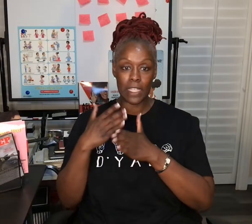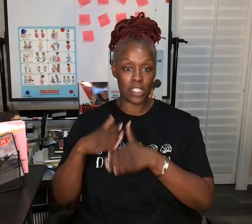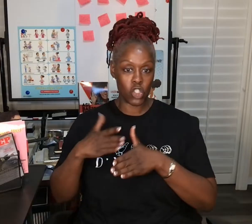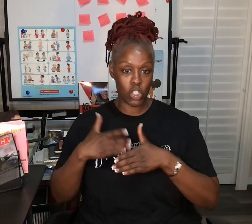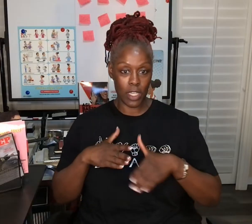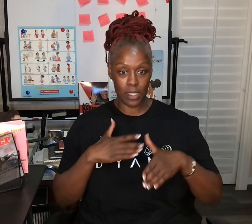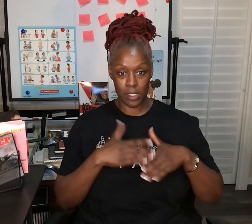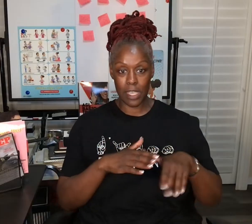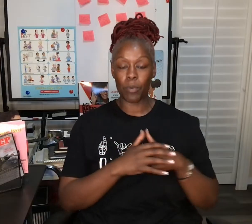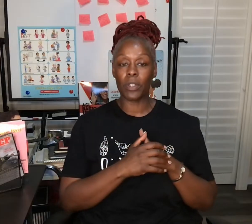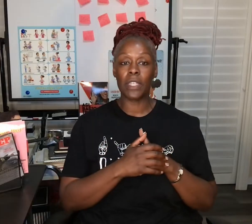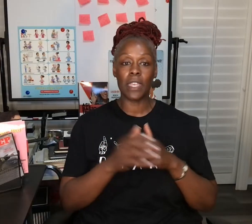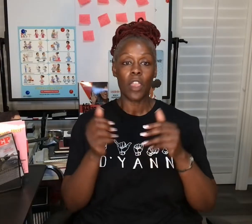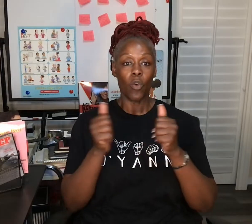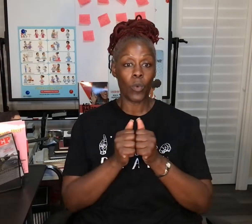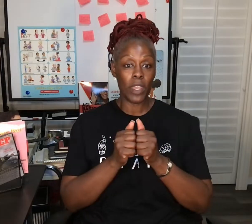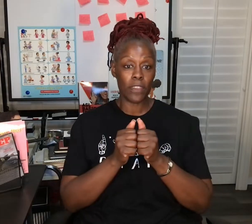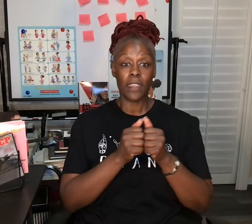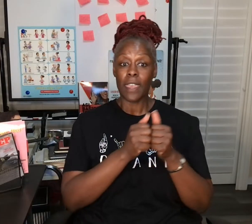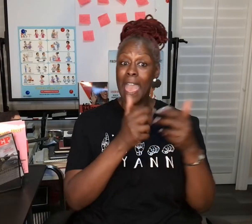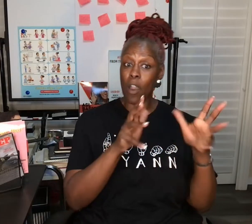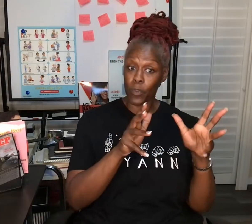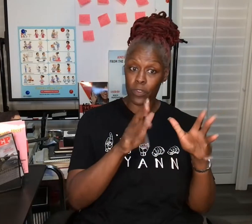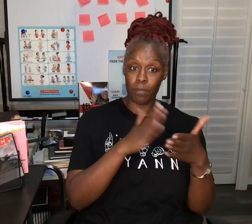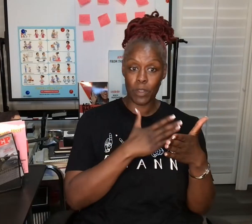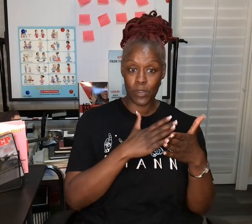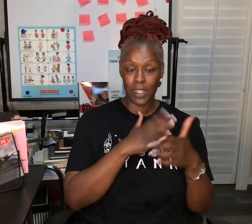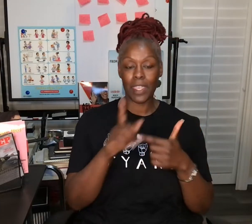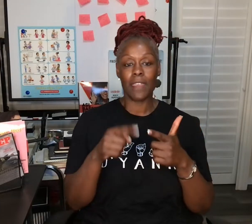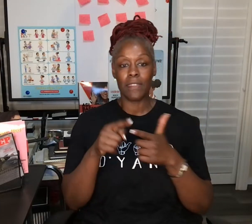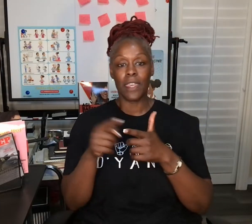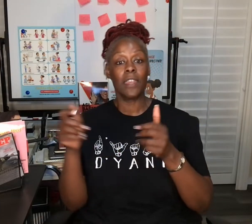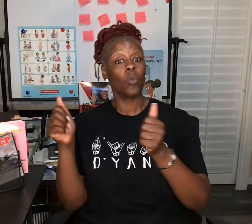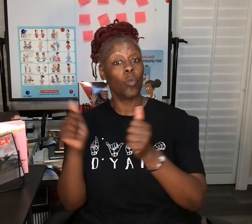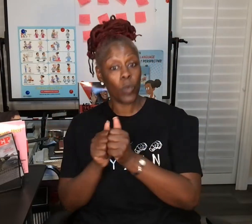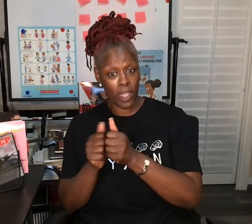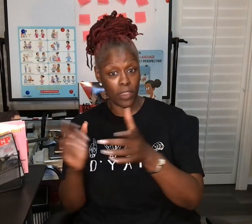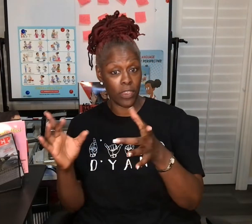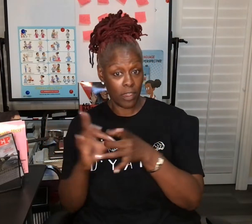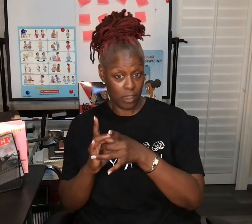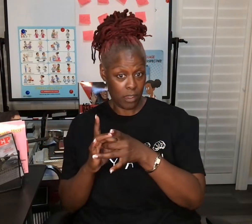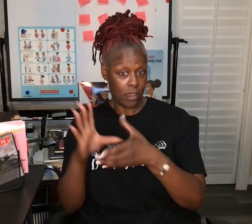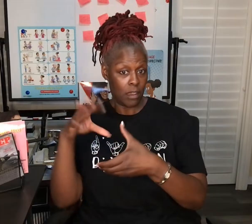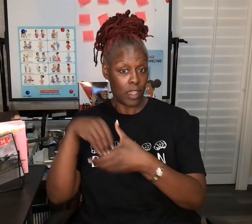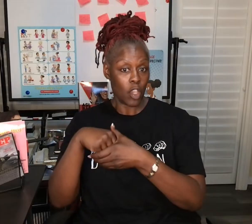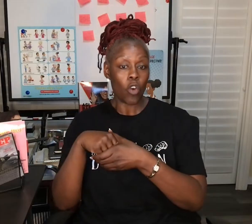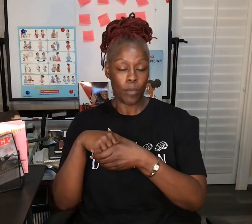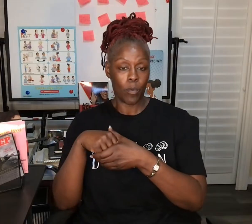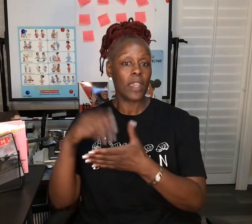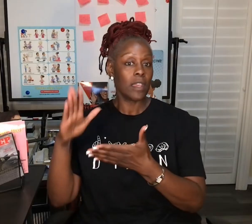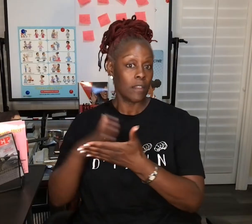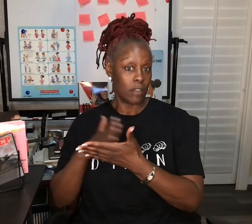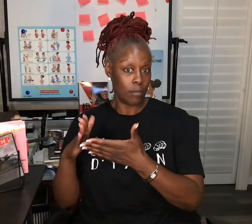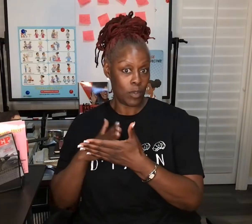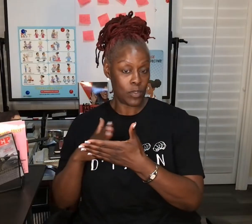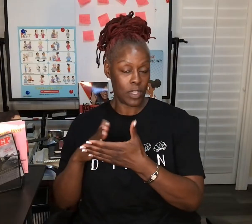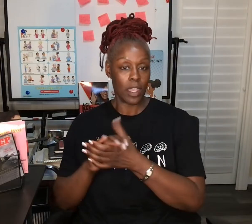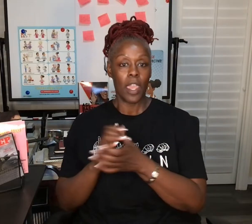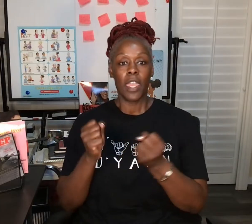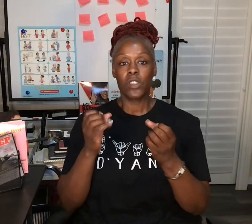in chunks separately, without the music and then with incorporating the music. And